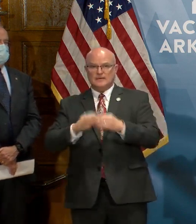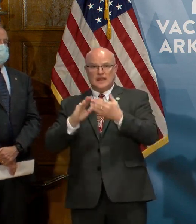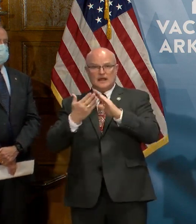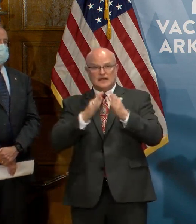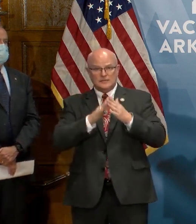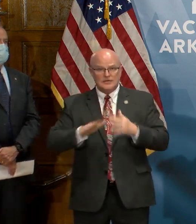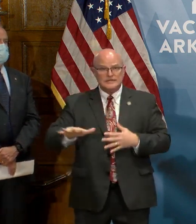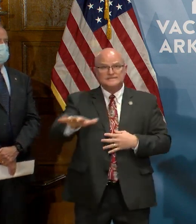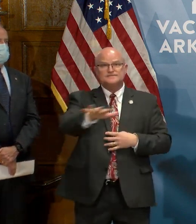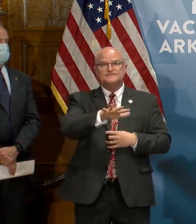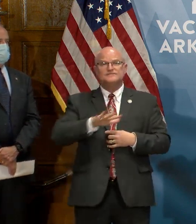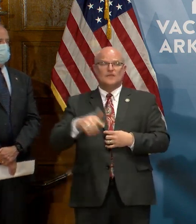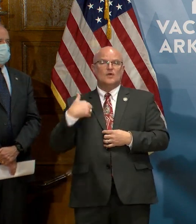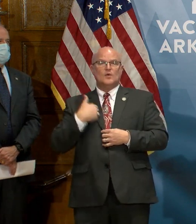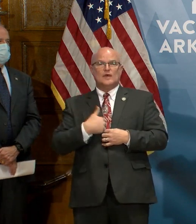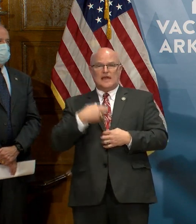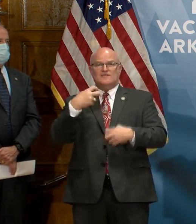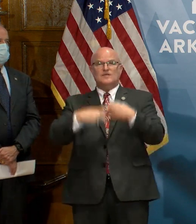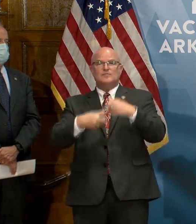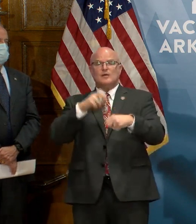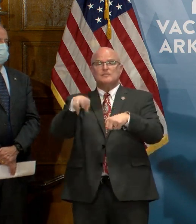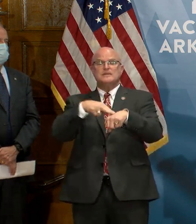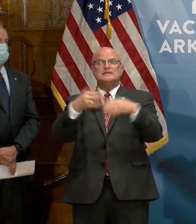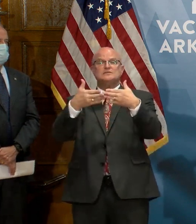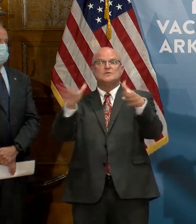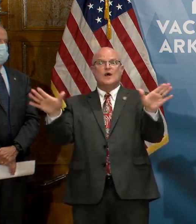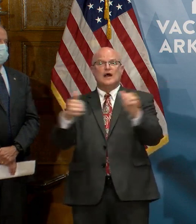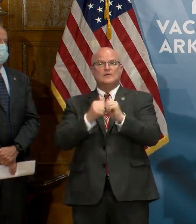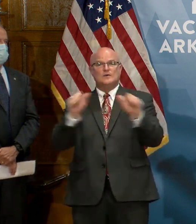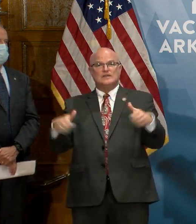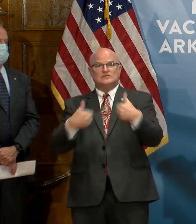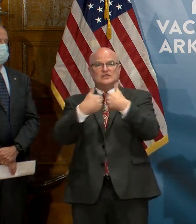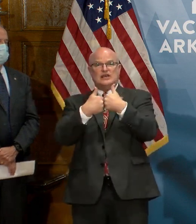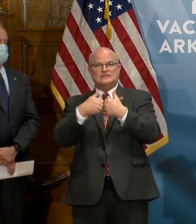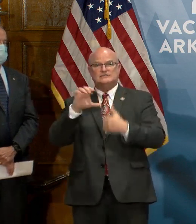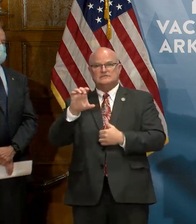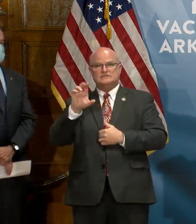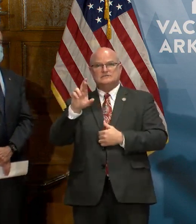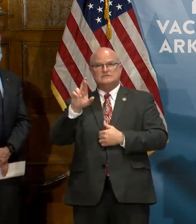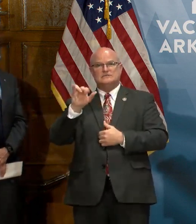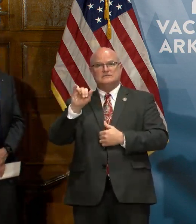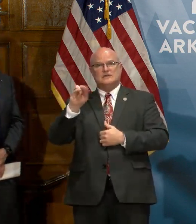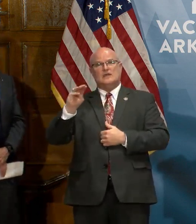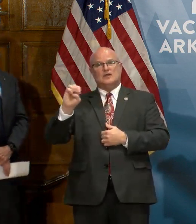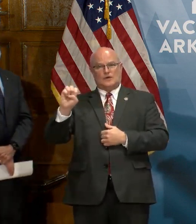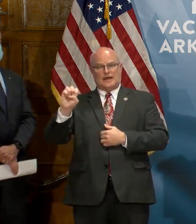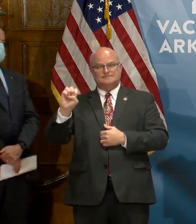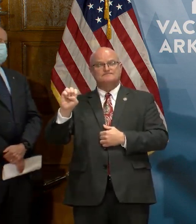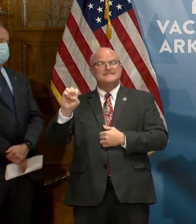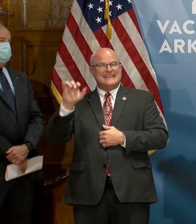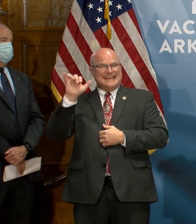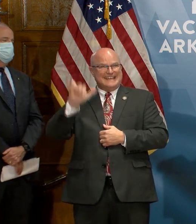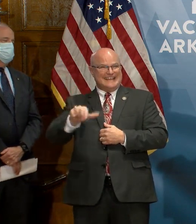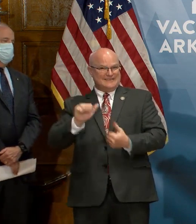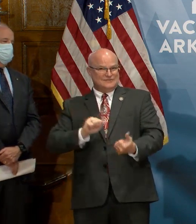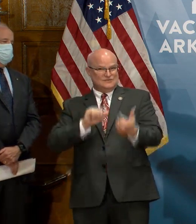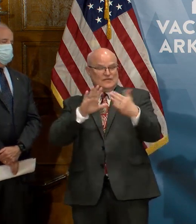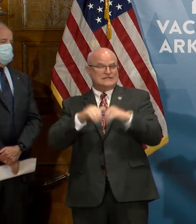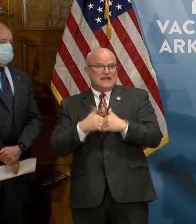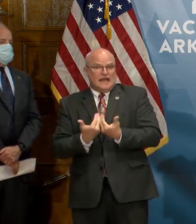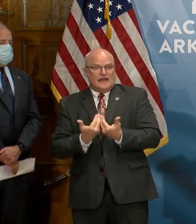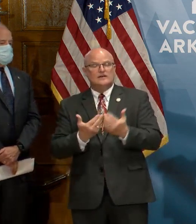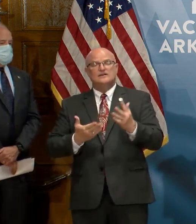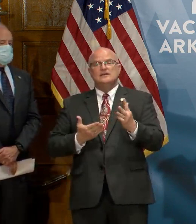community is that we have a problem nationwide with the challenge of crime. And one of the ways that we address that